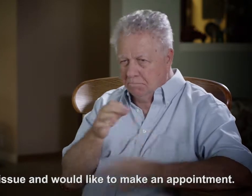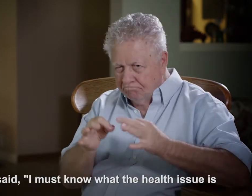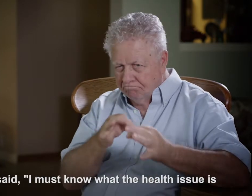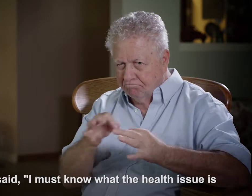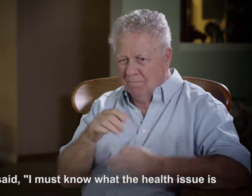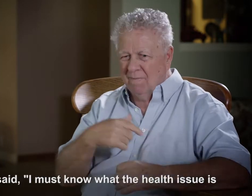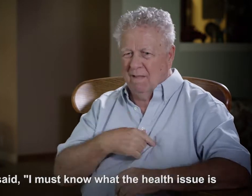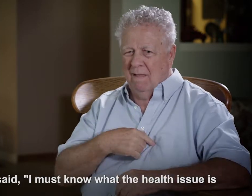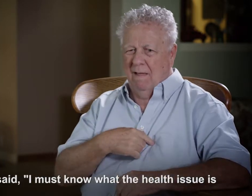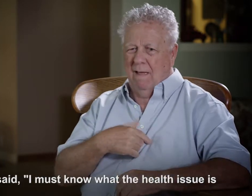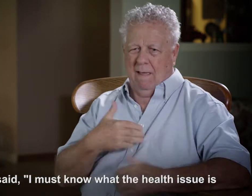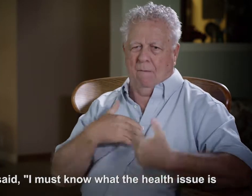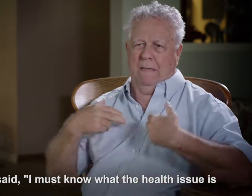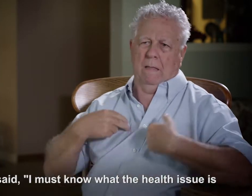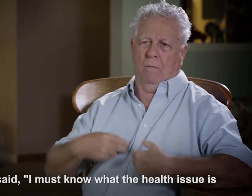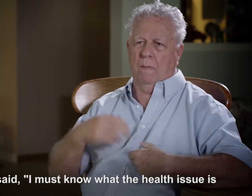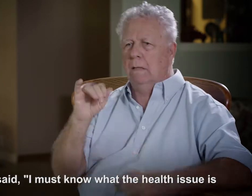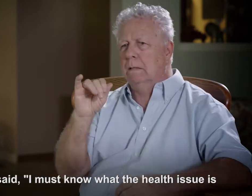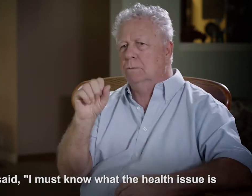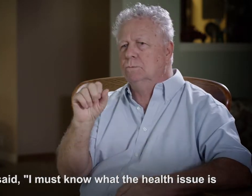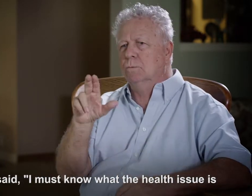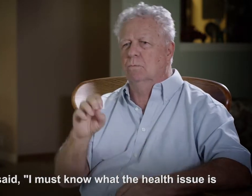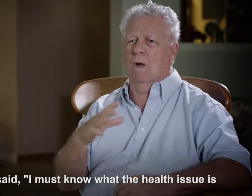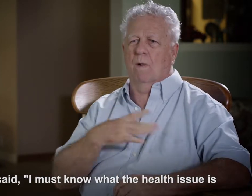The nurse said, I must know what the health issue is,